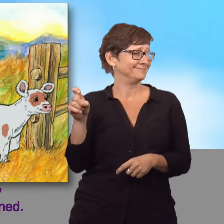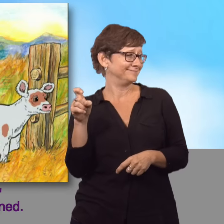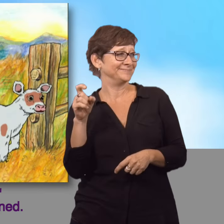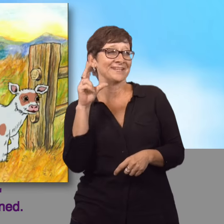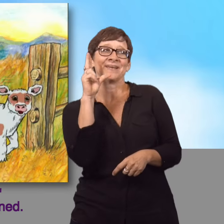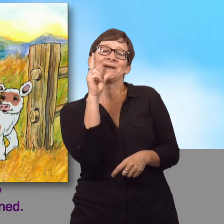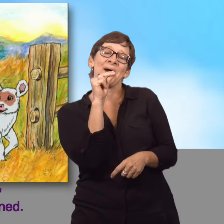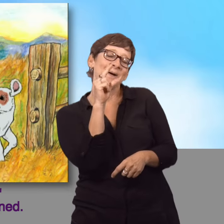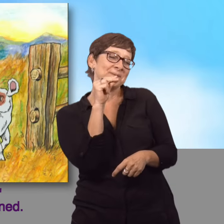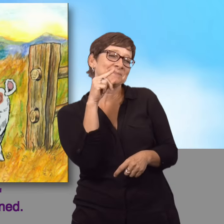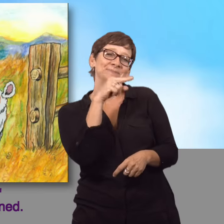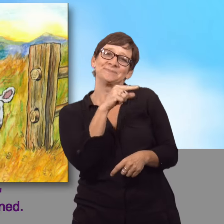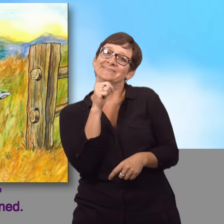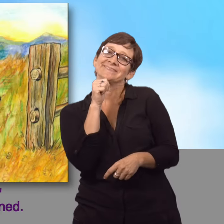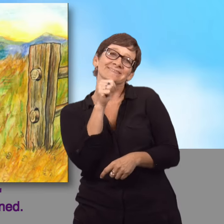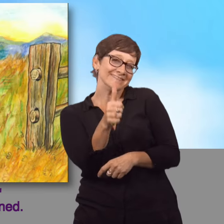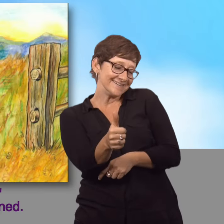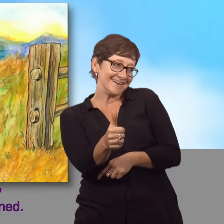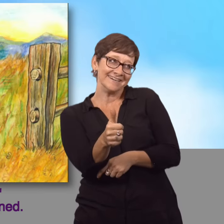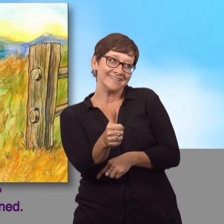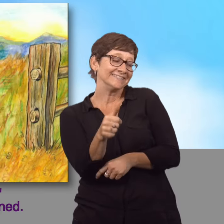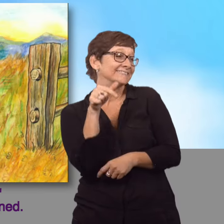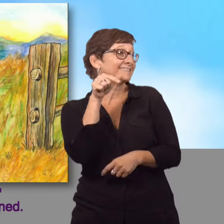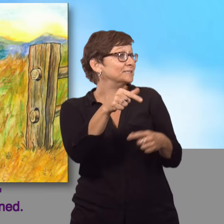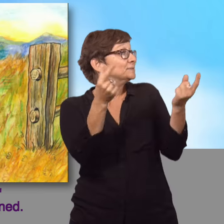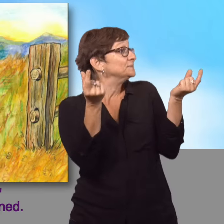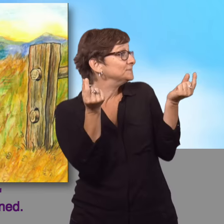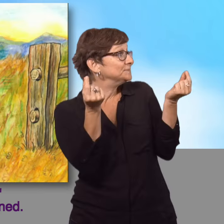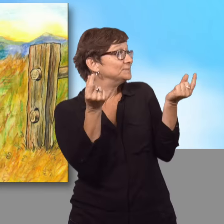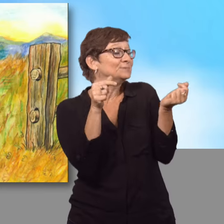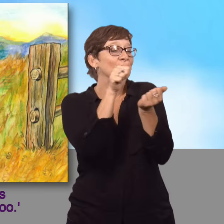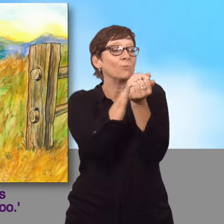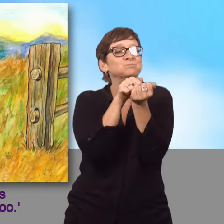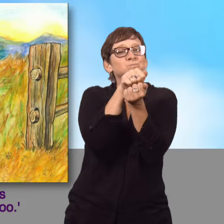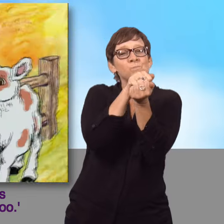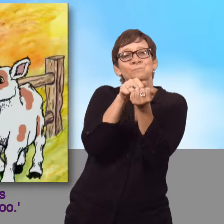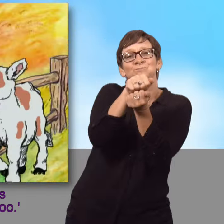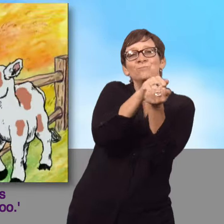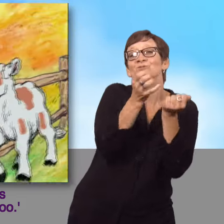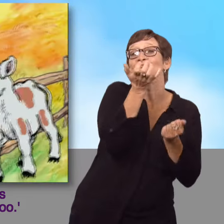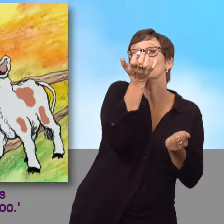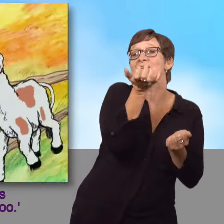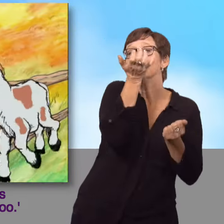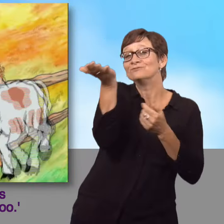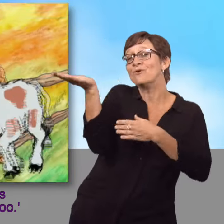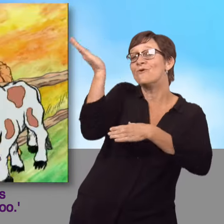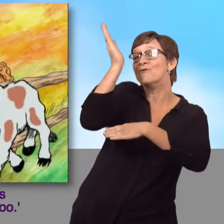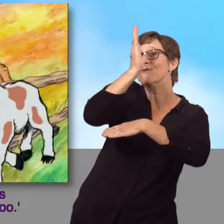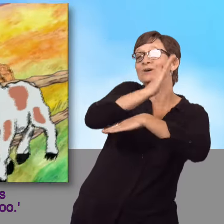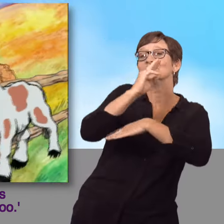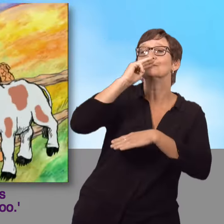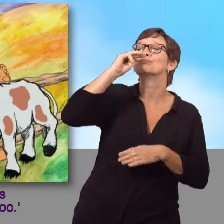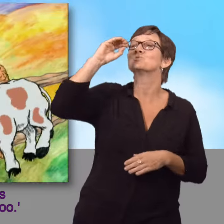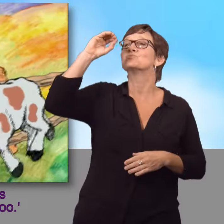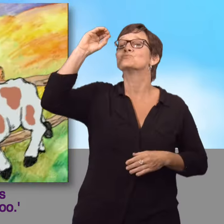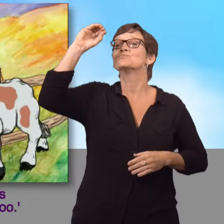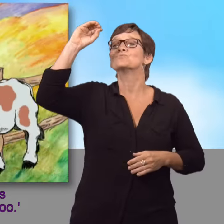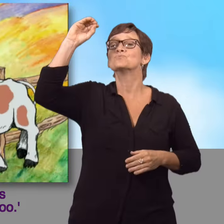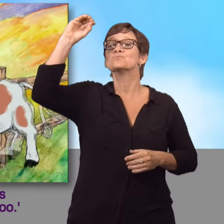No, she is not, Jane politely explained. She grazes on grass and she likes to